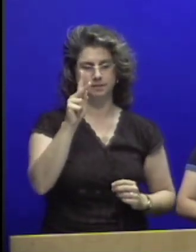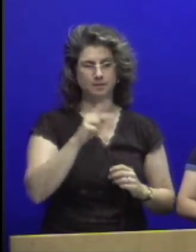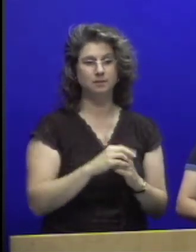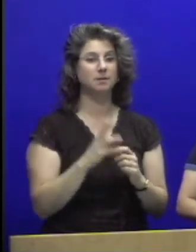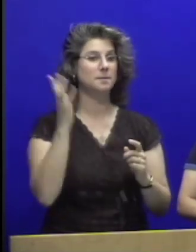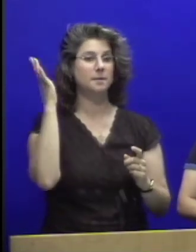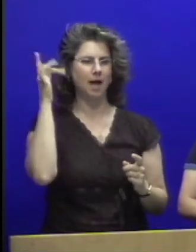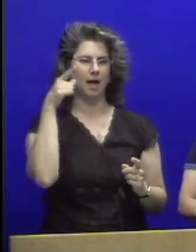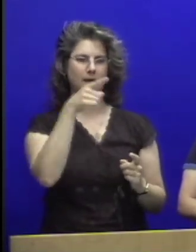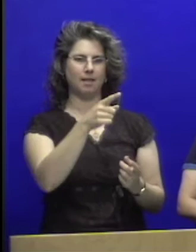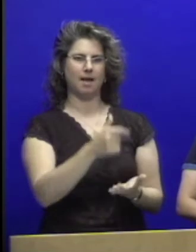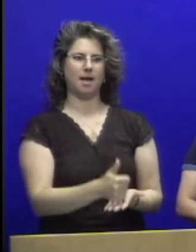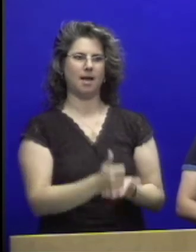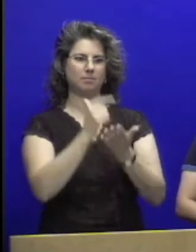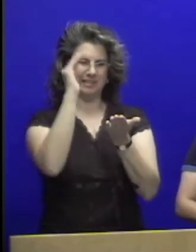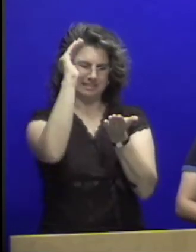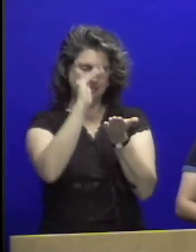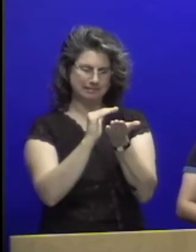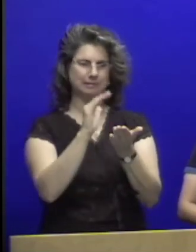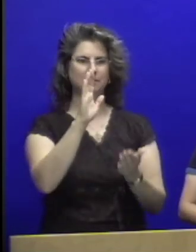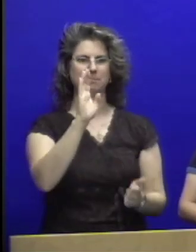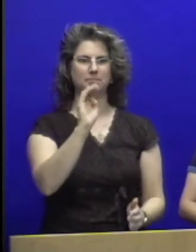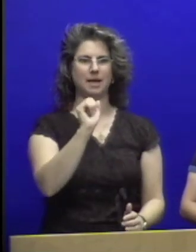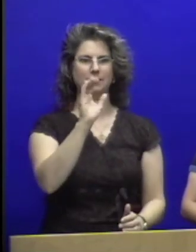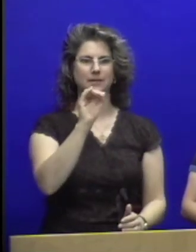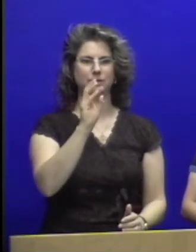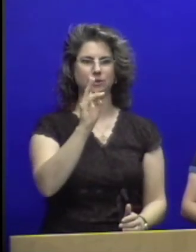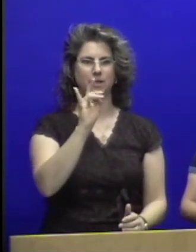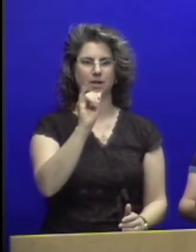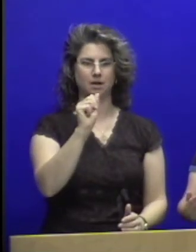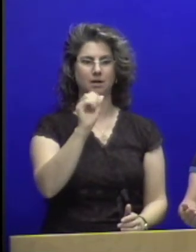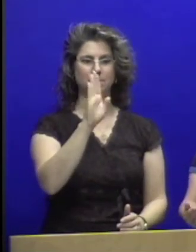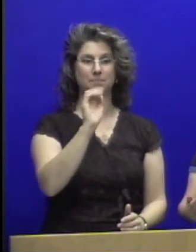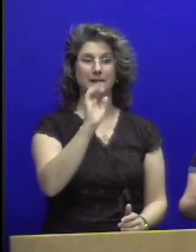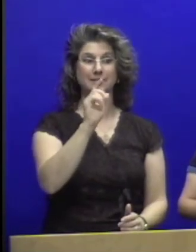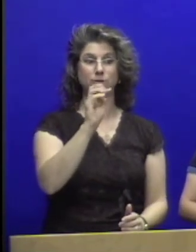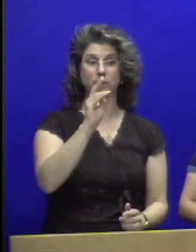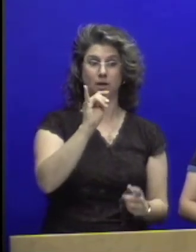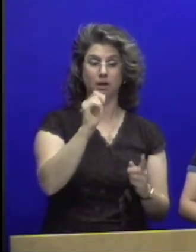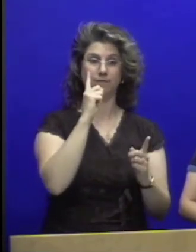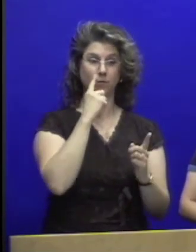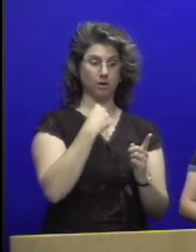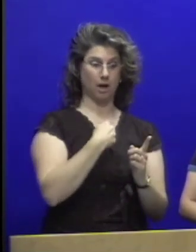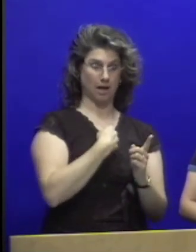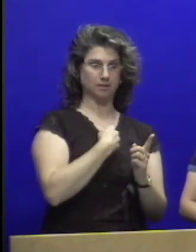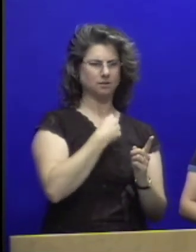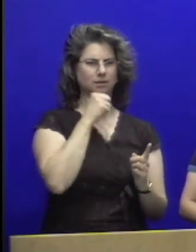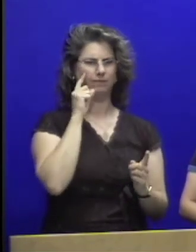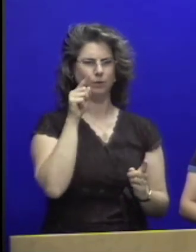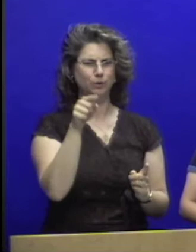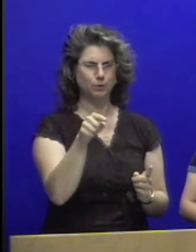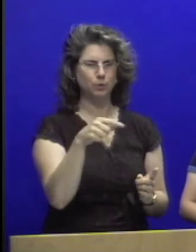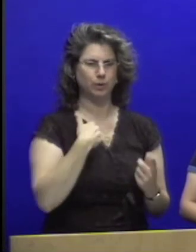That is to keep down the bacteria from us to getting to you.